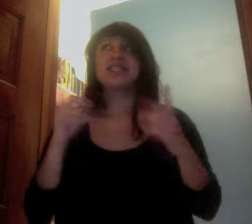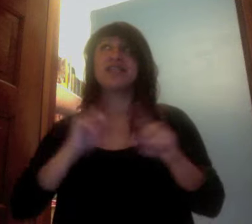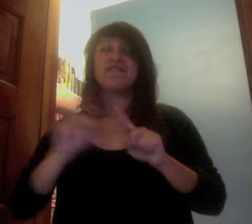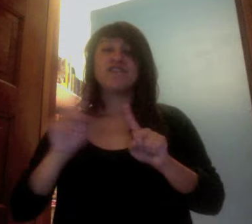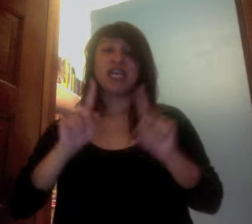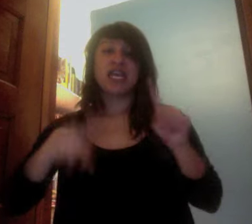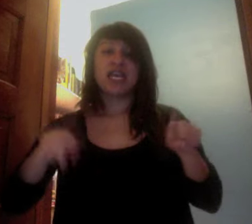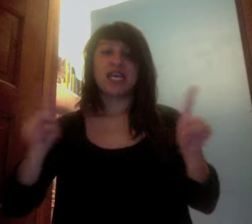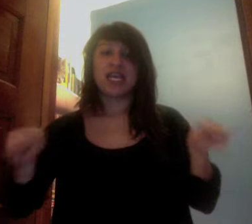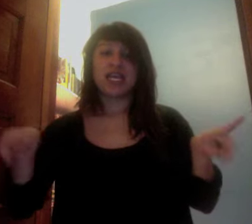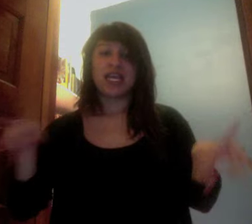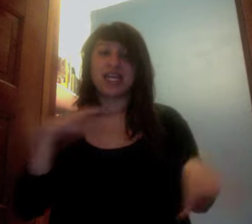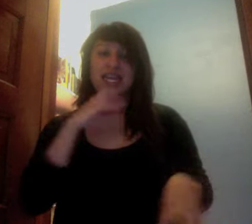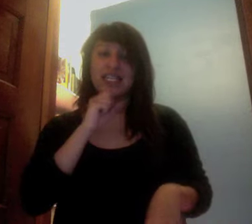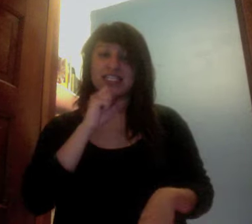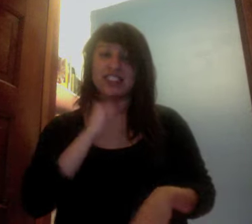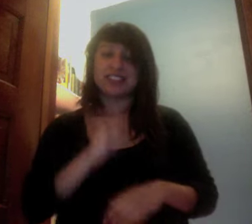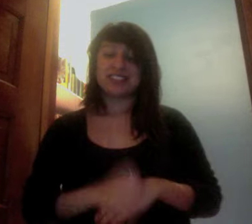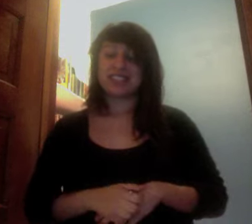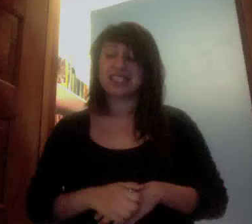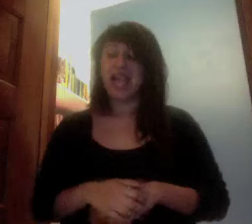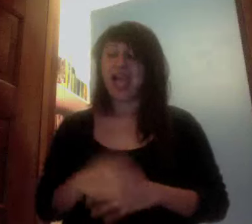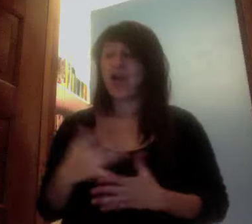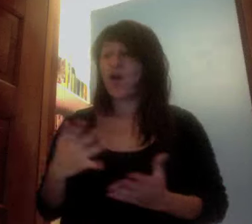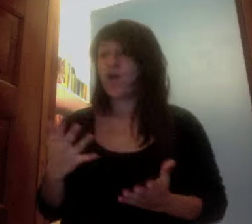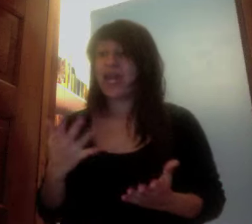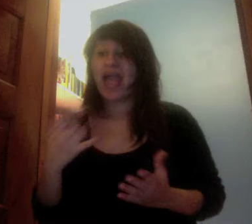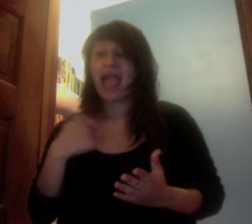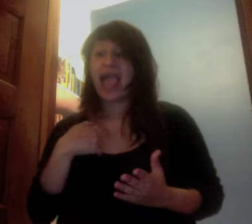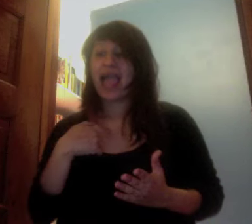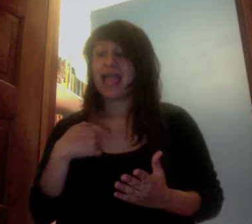lot of different people speaking a lot of different languages, which I thought was neat.